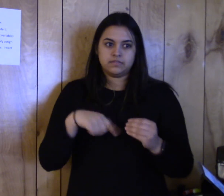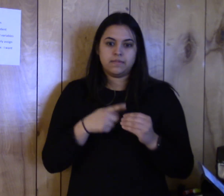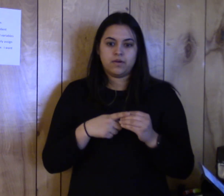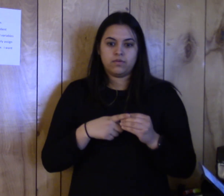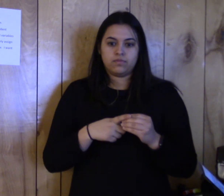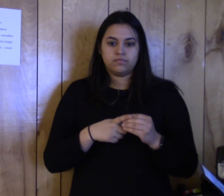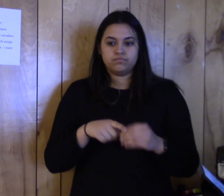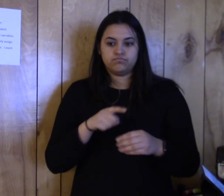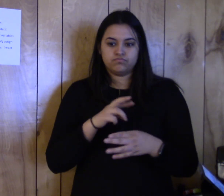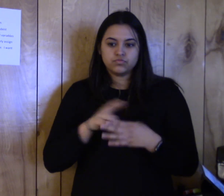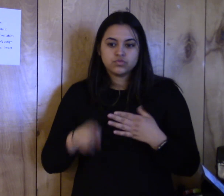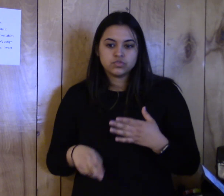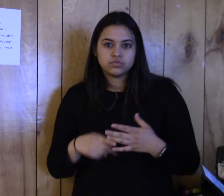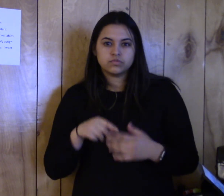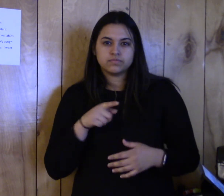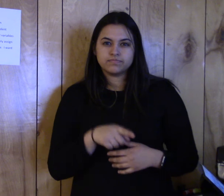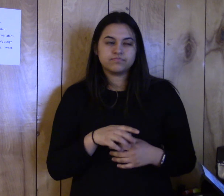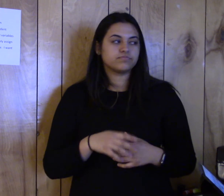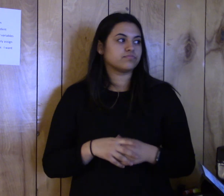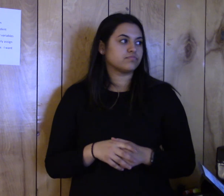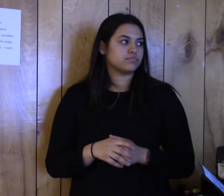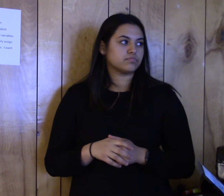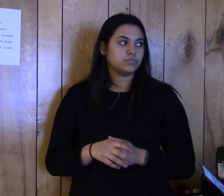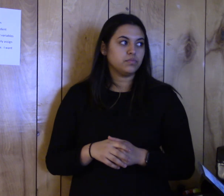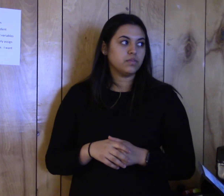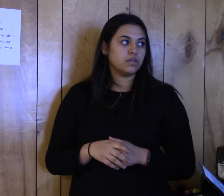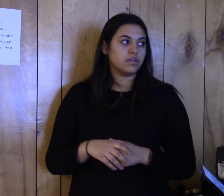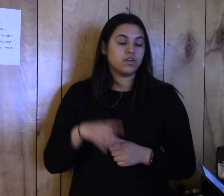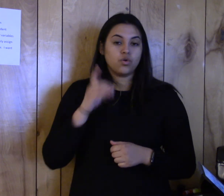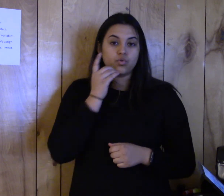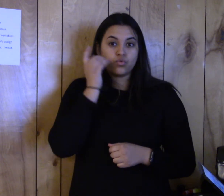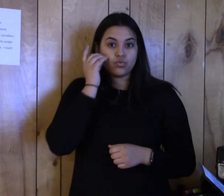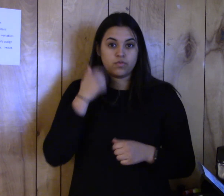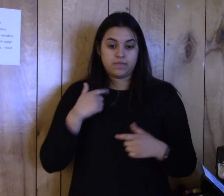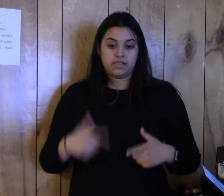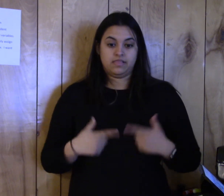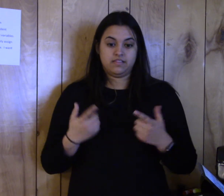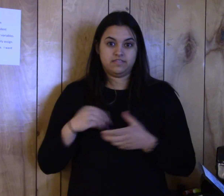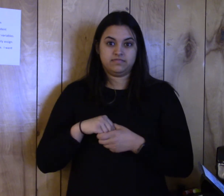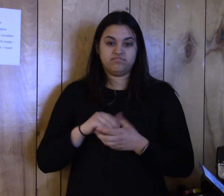The dorm I lived in college was unpleasant. Nice way of putting it.